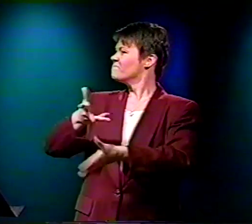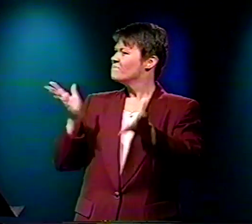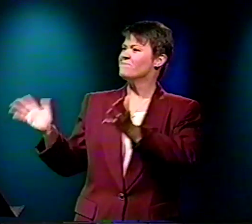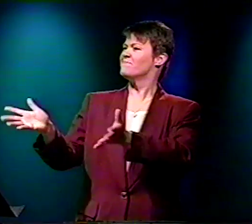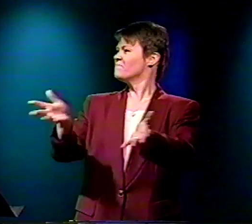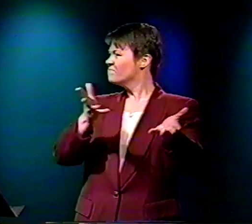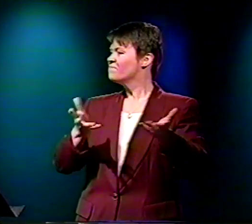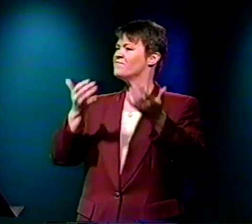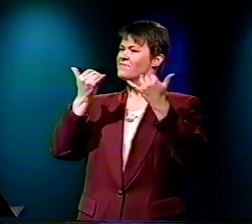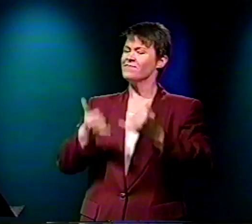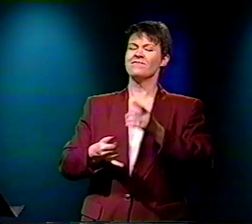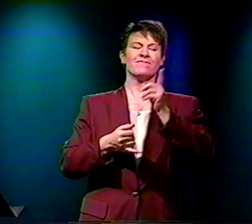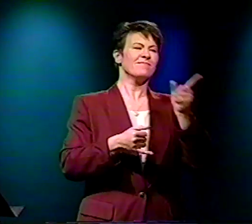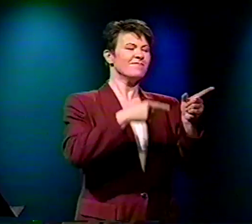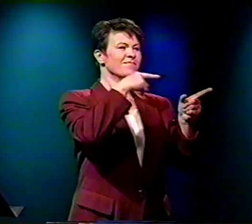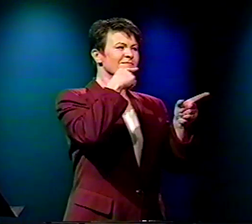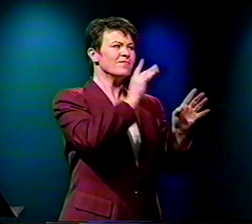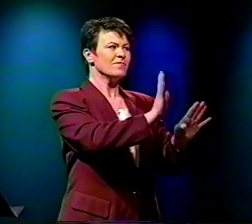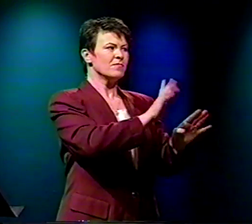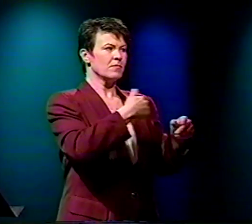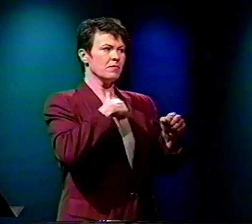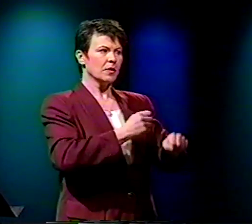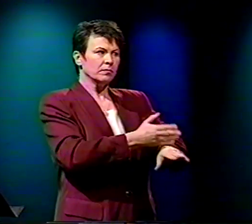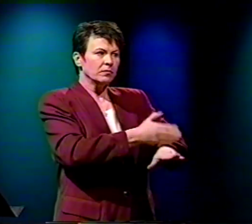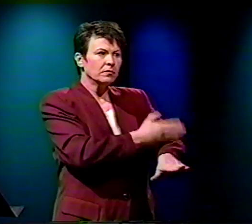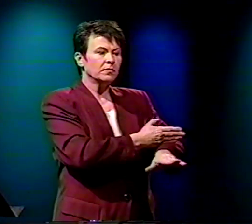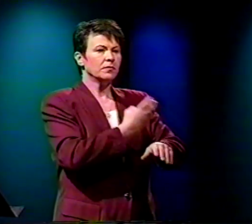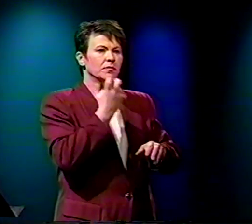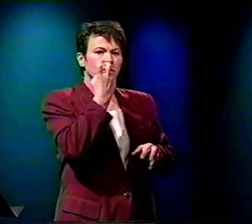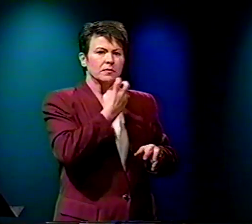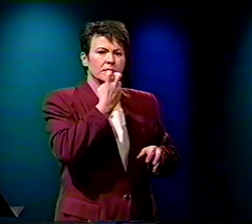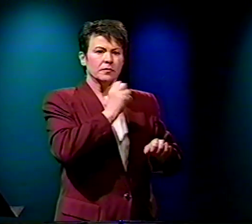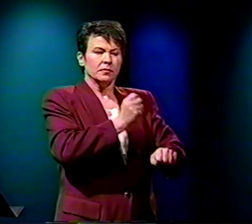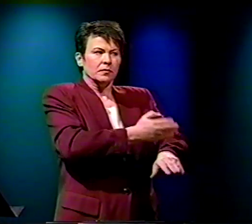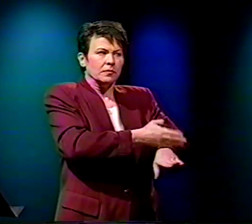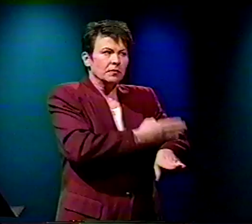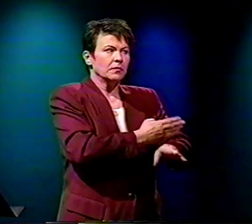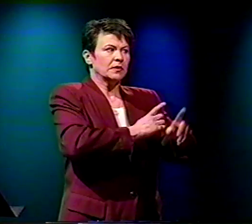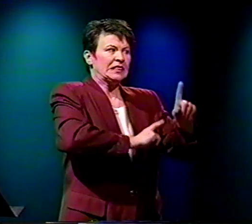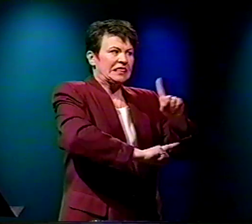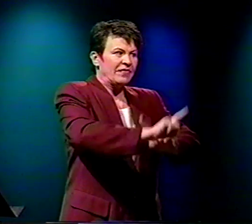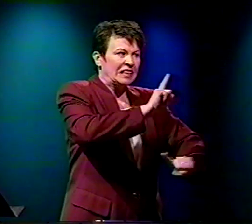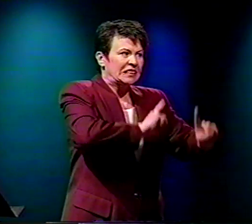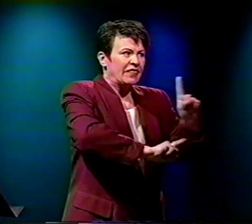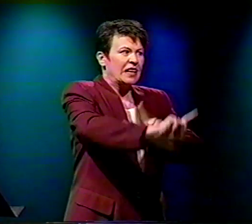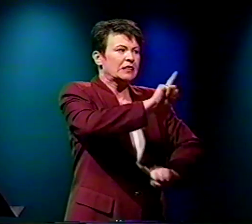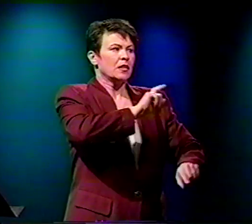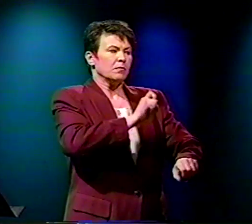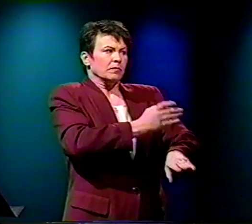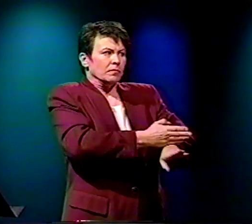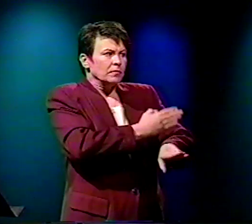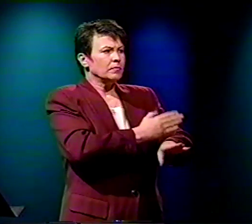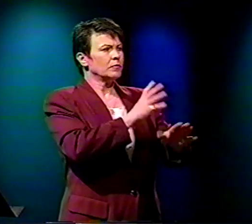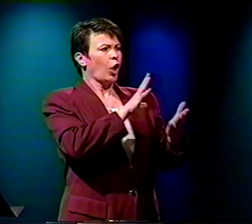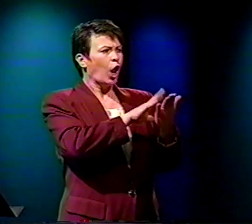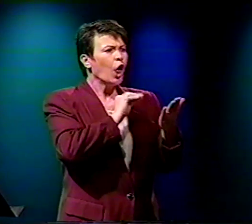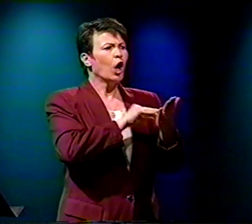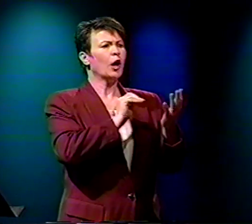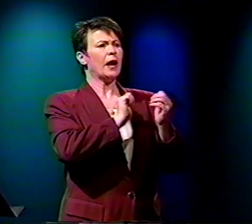just fine, and I feel comfortable in all my interactions with deaf people. And yet when I interact with hearing people, I have to improve my speech, I have to improve my